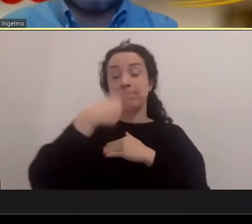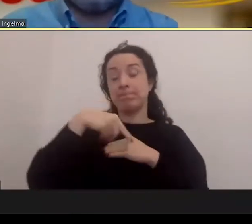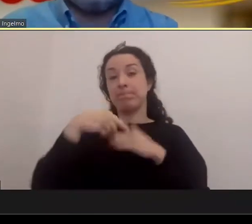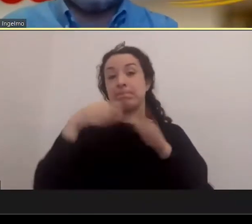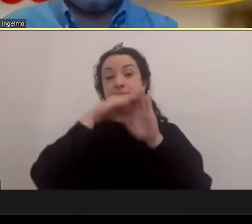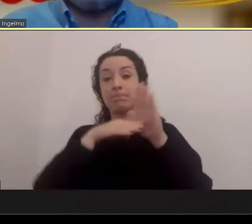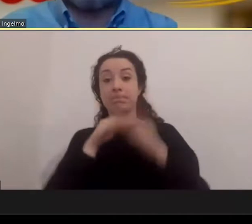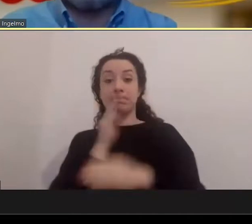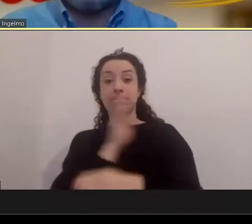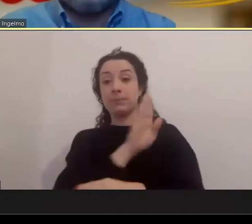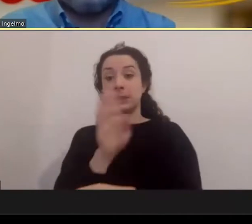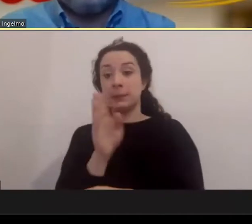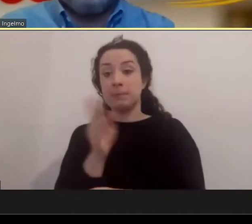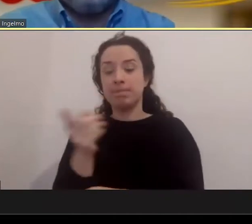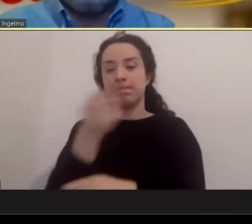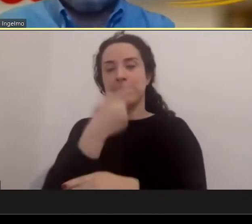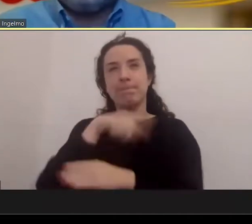of our mapping tool